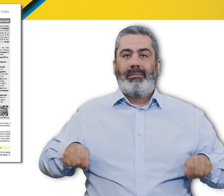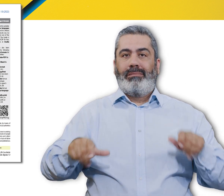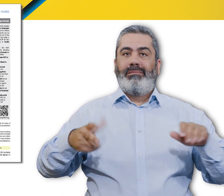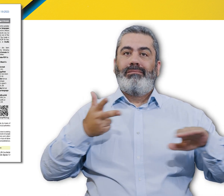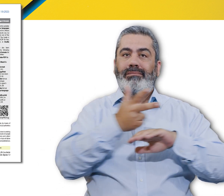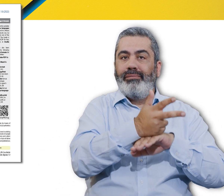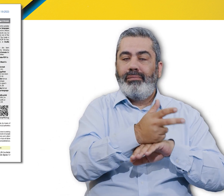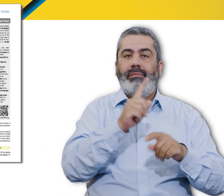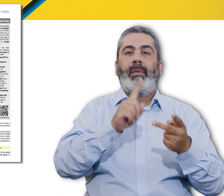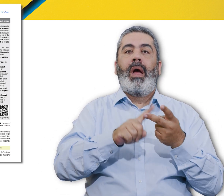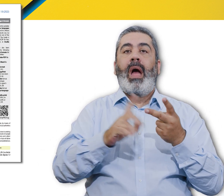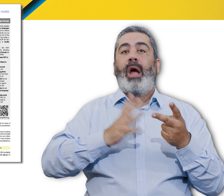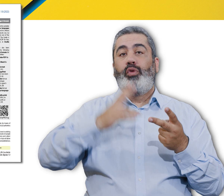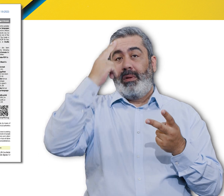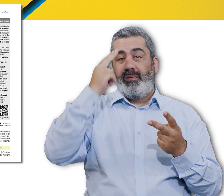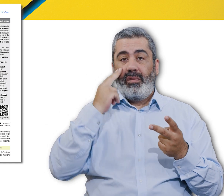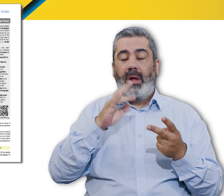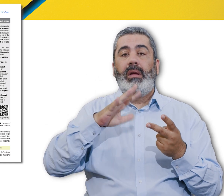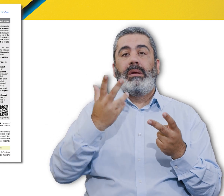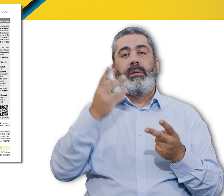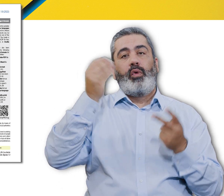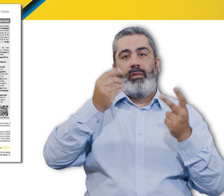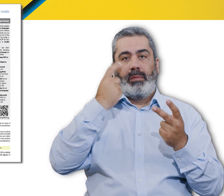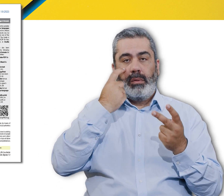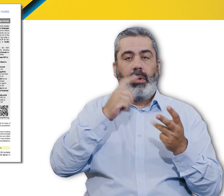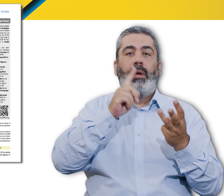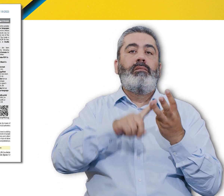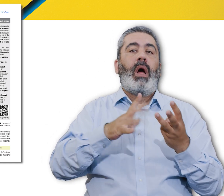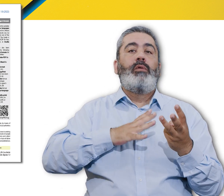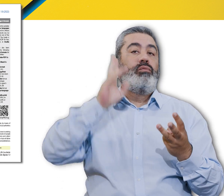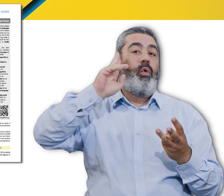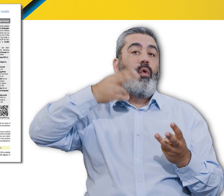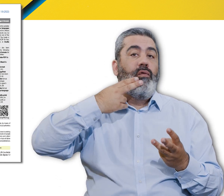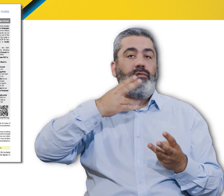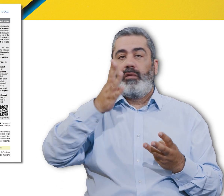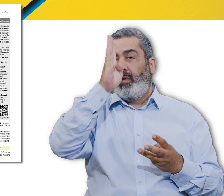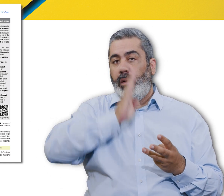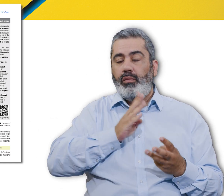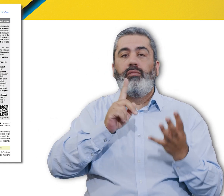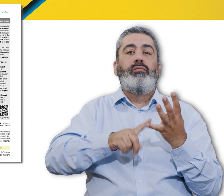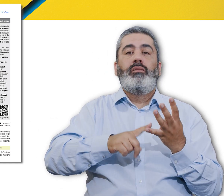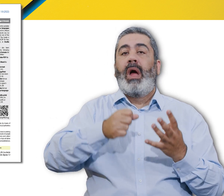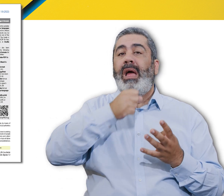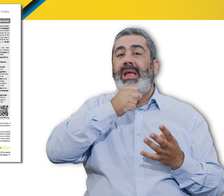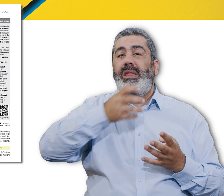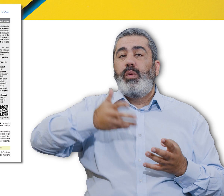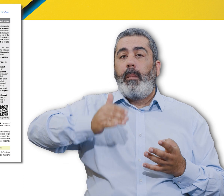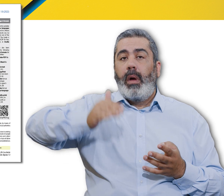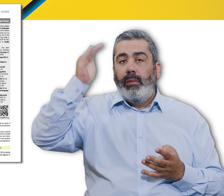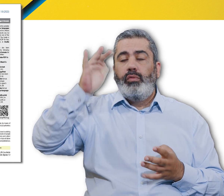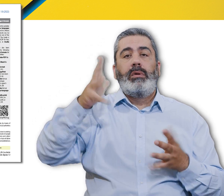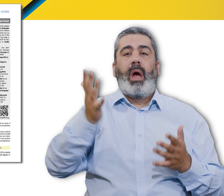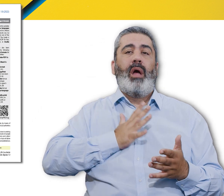disabilities and wheelchair users, for blind and visually impaired individuals, for deaf and hard of hearing people, for the elderly and the